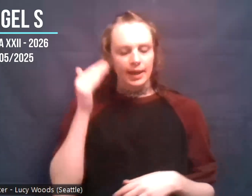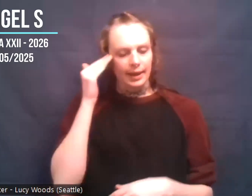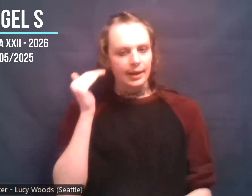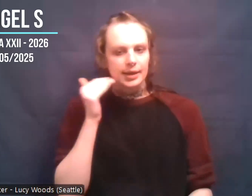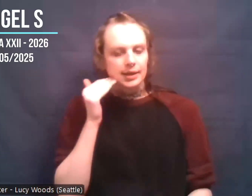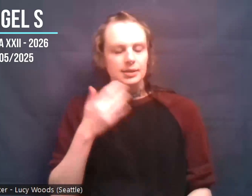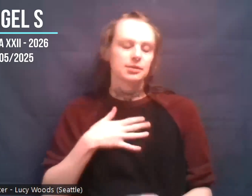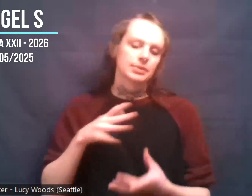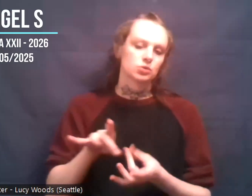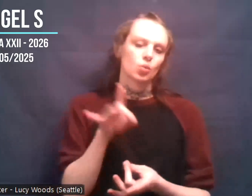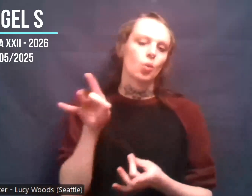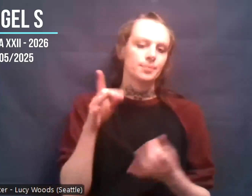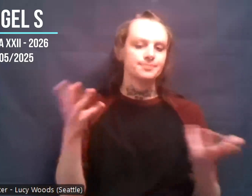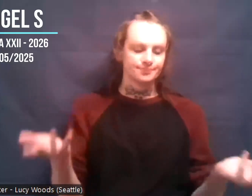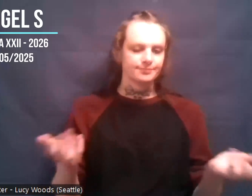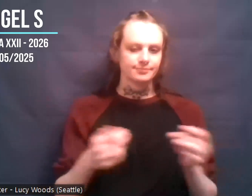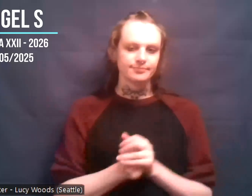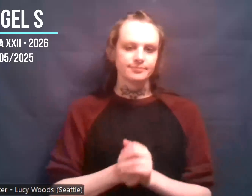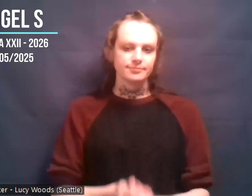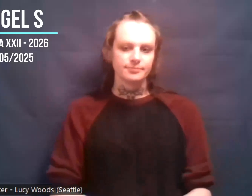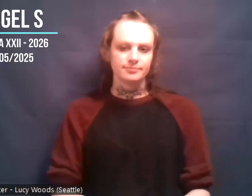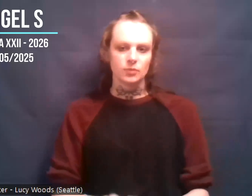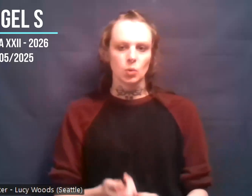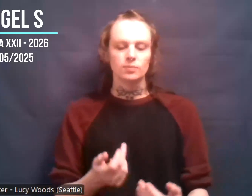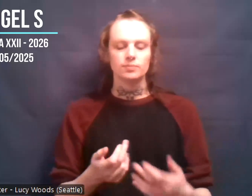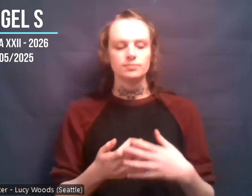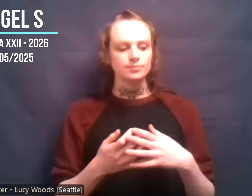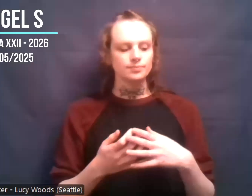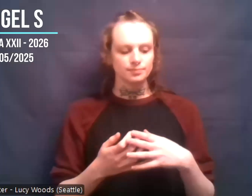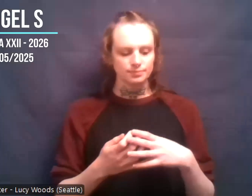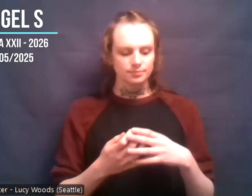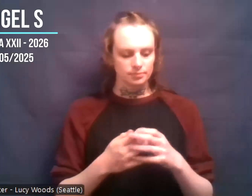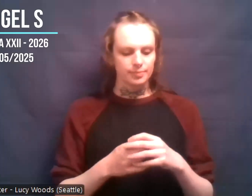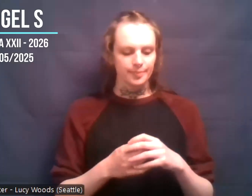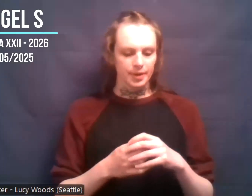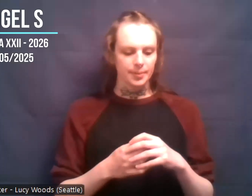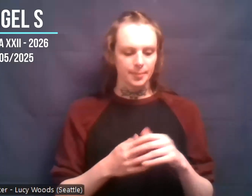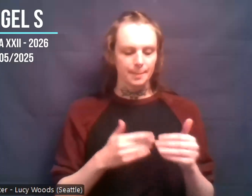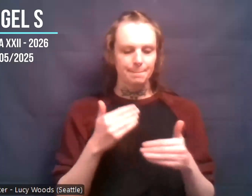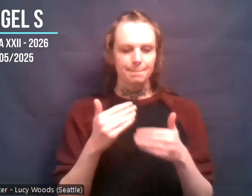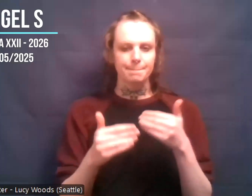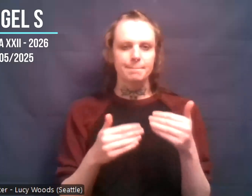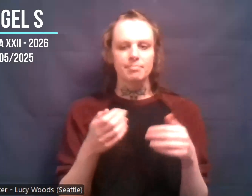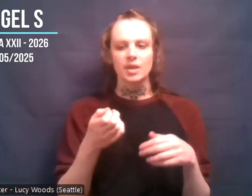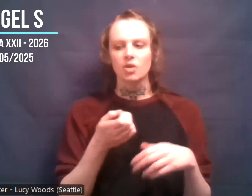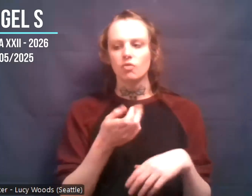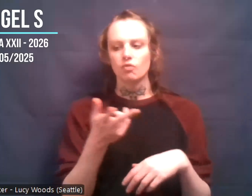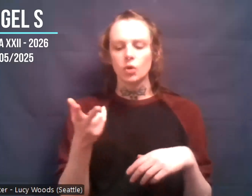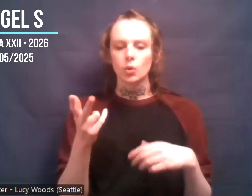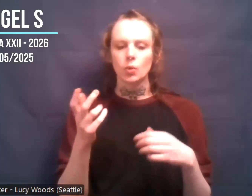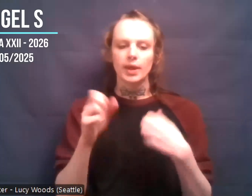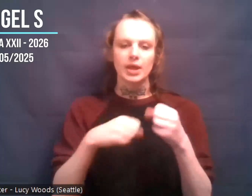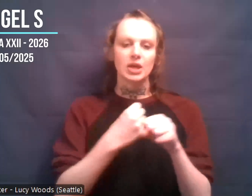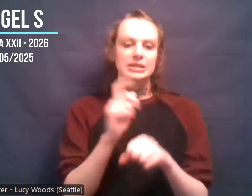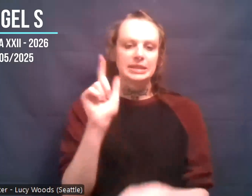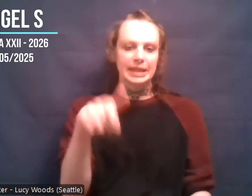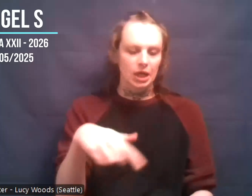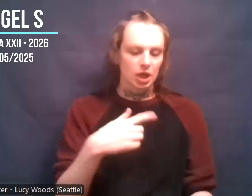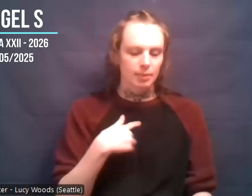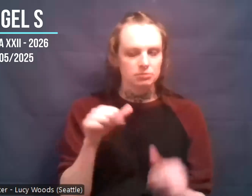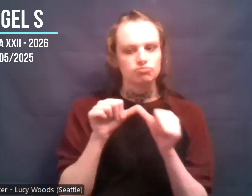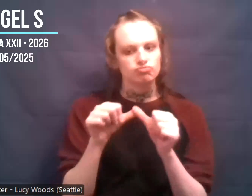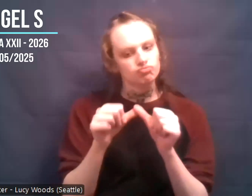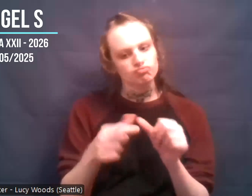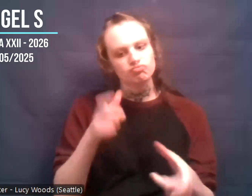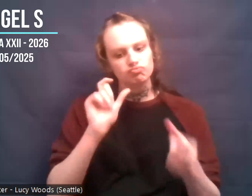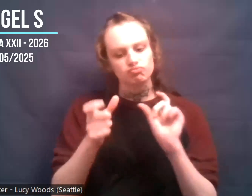Um, so fast forward a couple of years, I drink like this for a very long time. There's some other things, dry